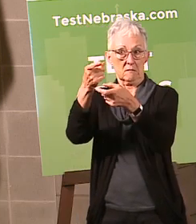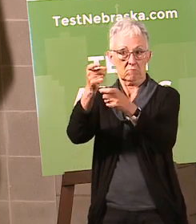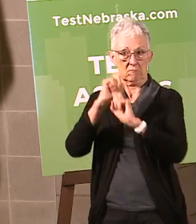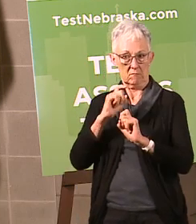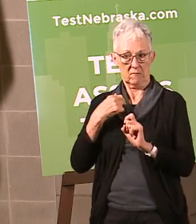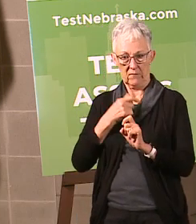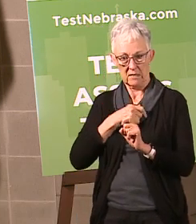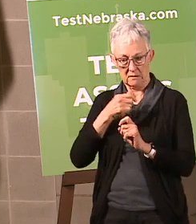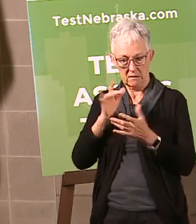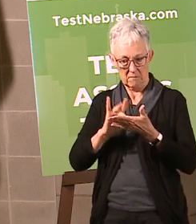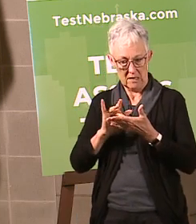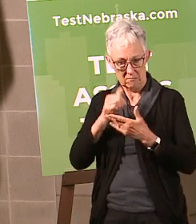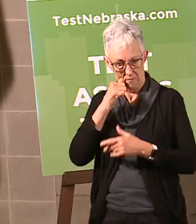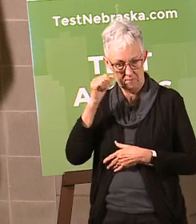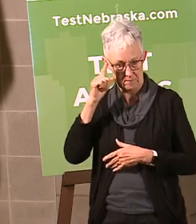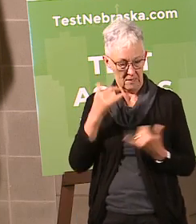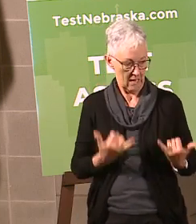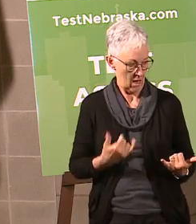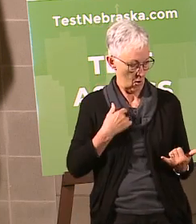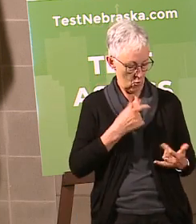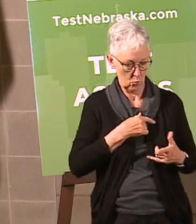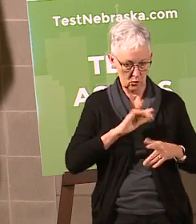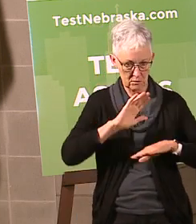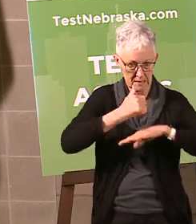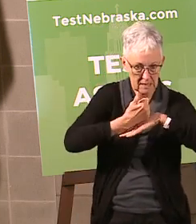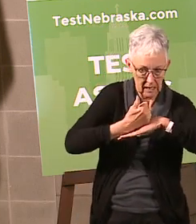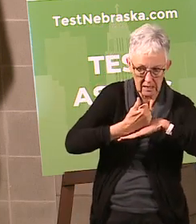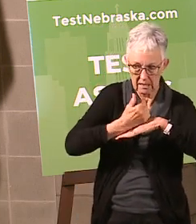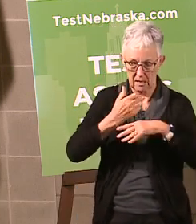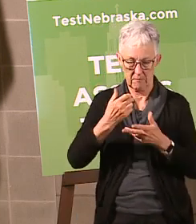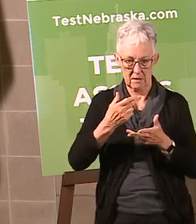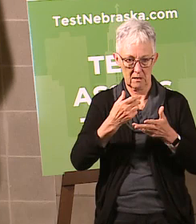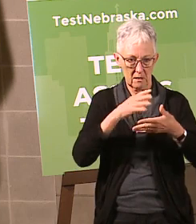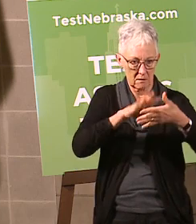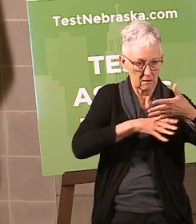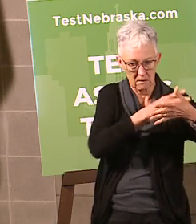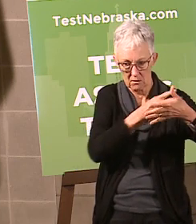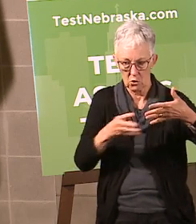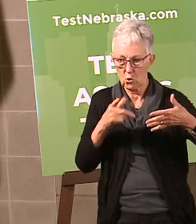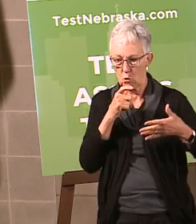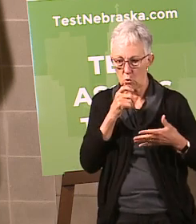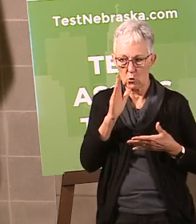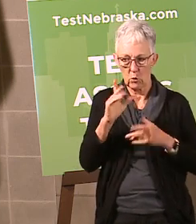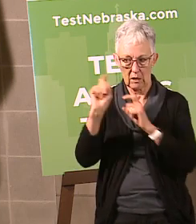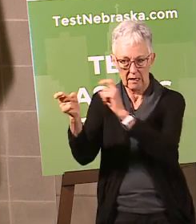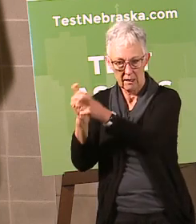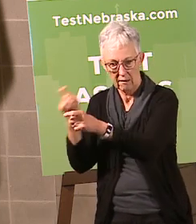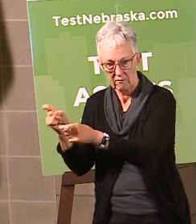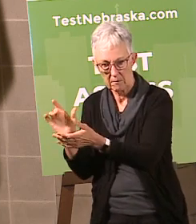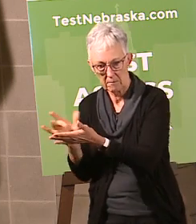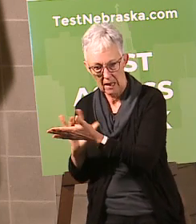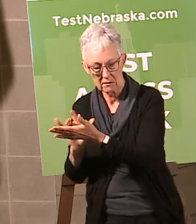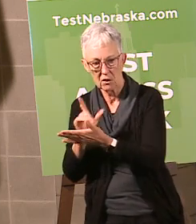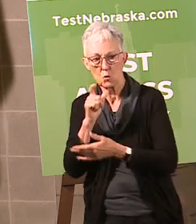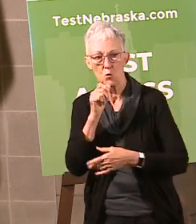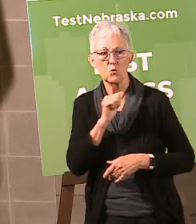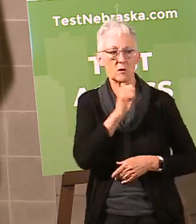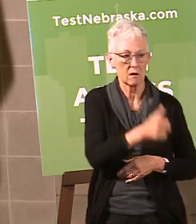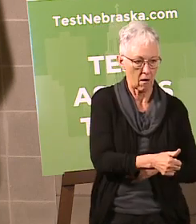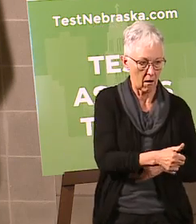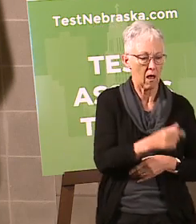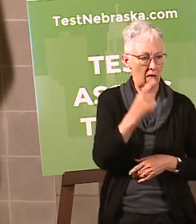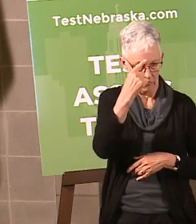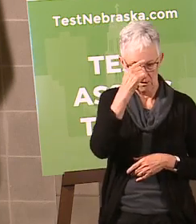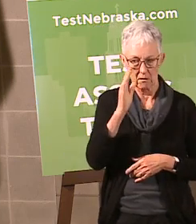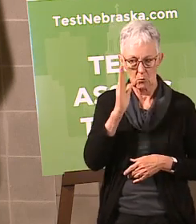for use, and we think it's probably going to be somewhat useful as far as helping patients. We don't know